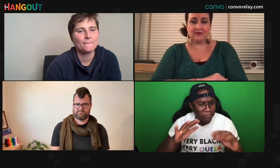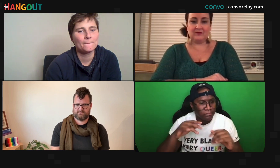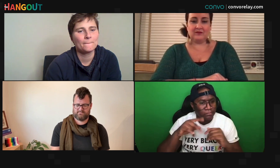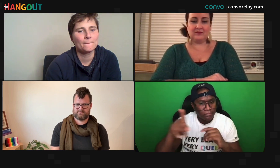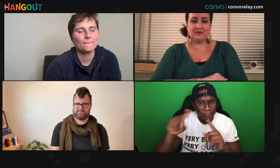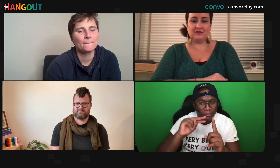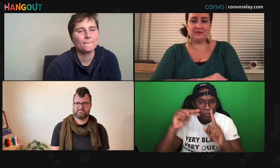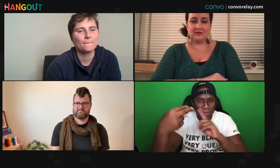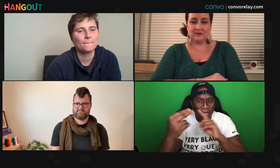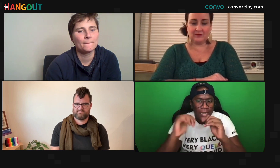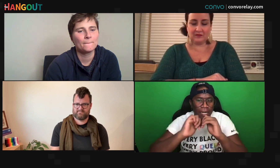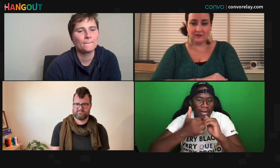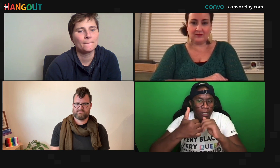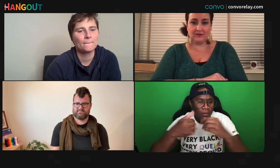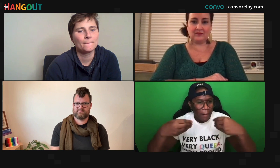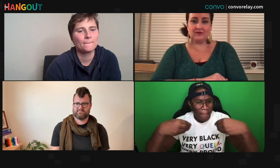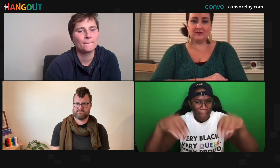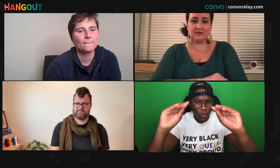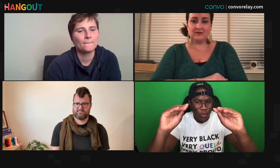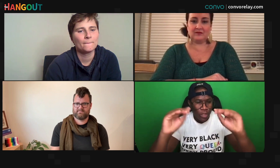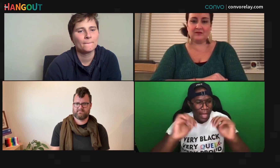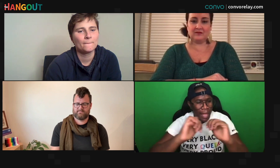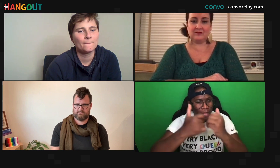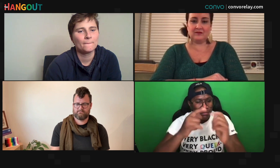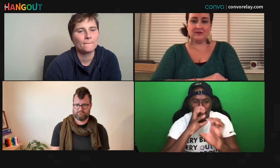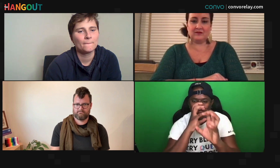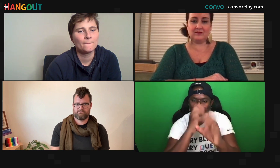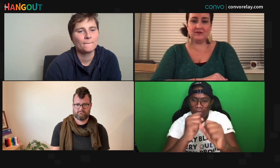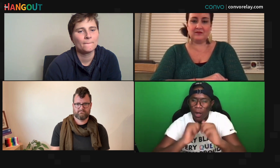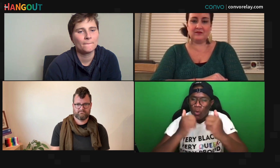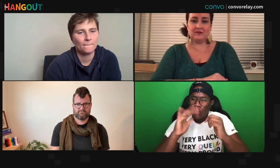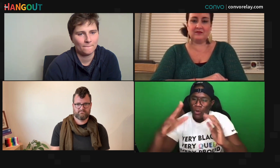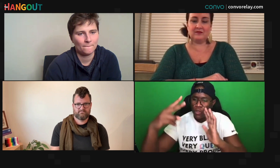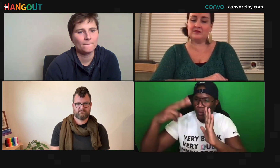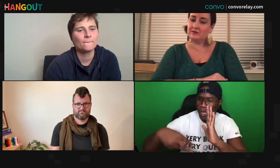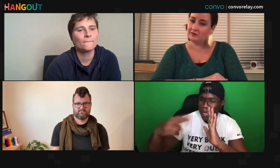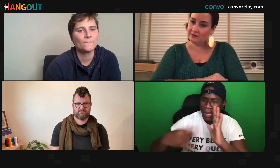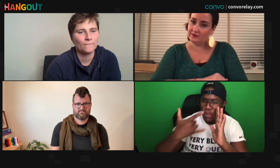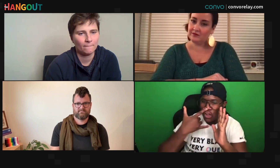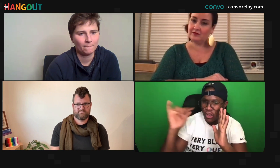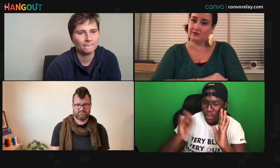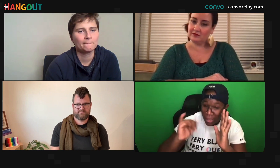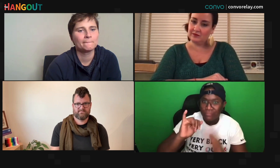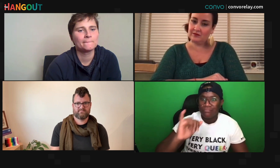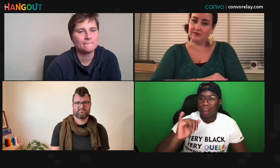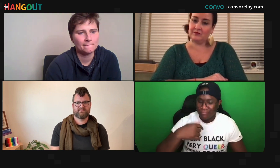also, I wanted to make sure that my story stayed the same. And then they had to do the